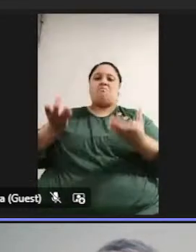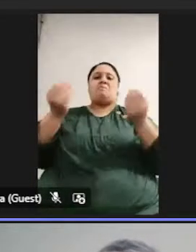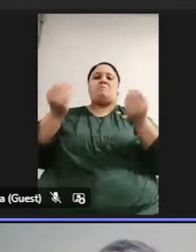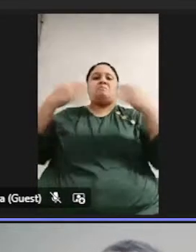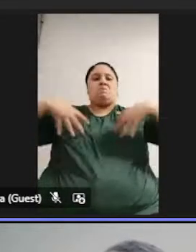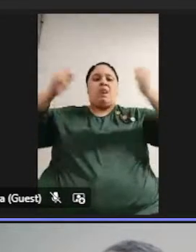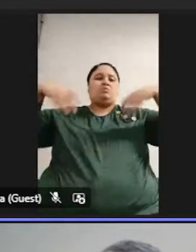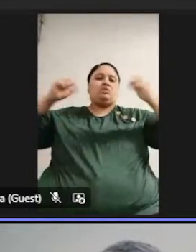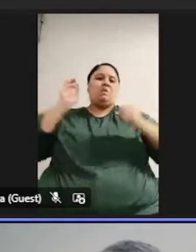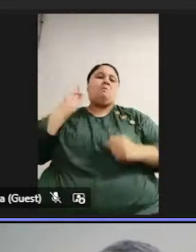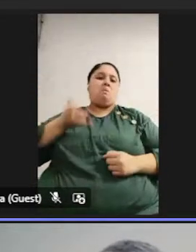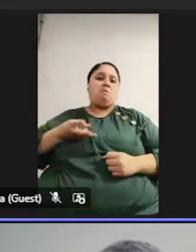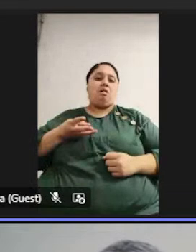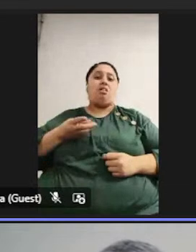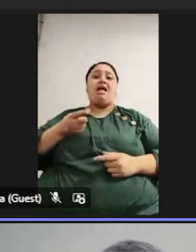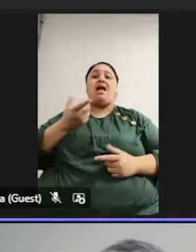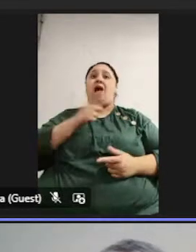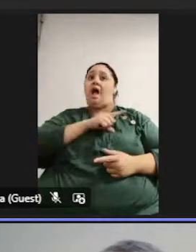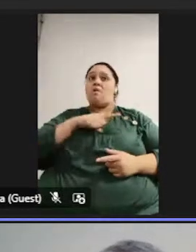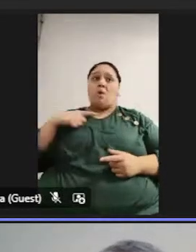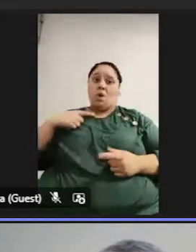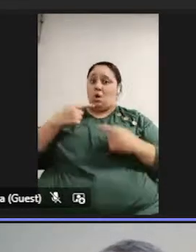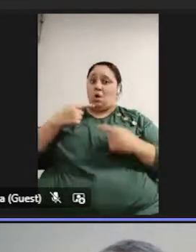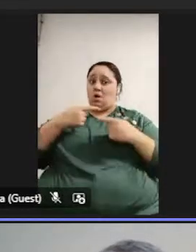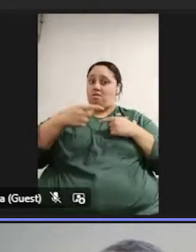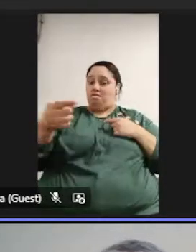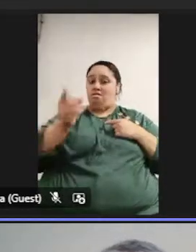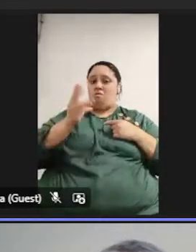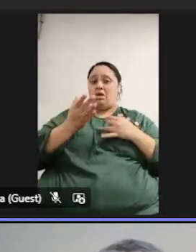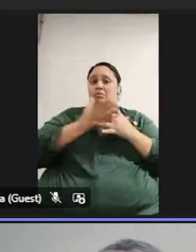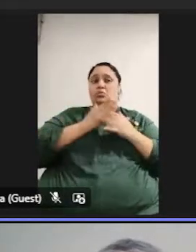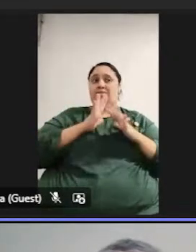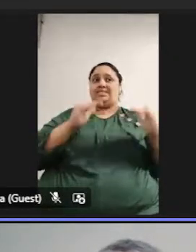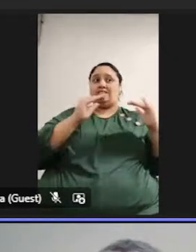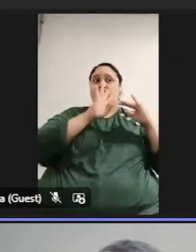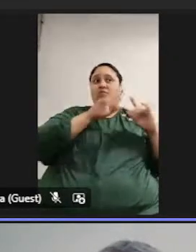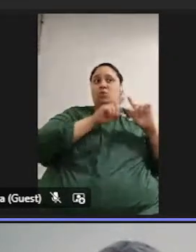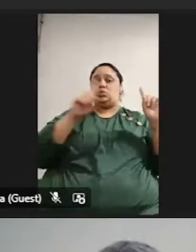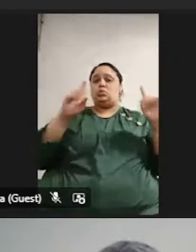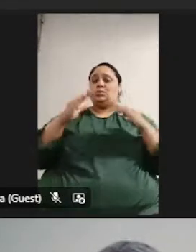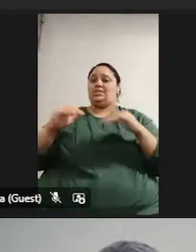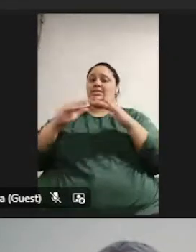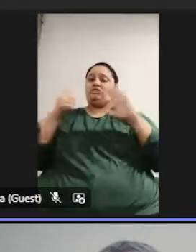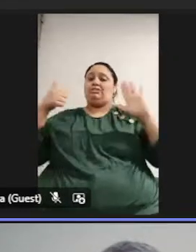load shedding is likely to be between 4 and 6, stages 4 and 6 for the coming week.